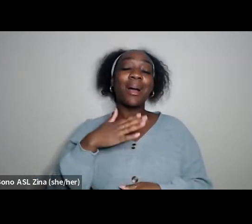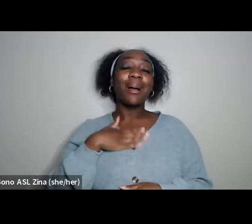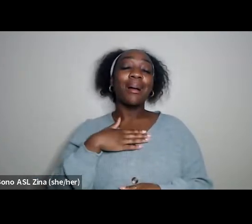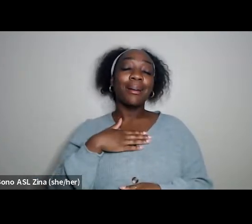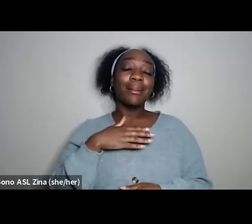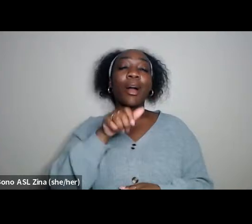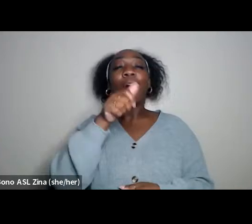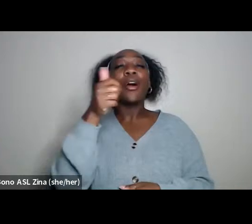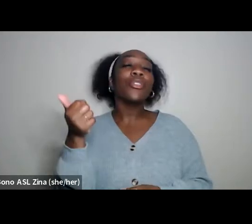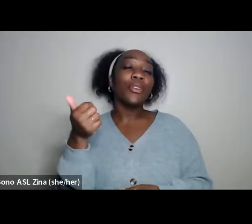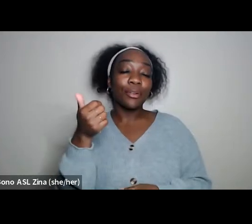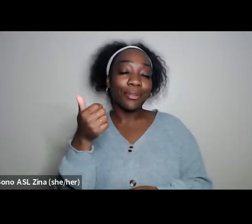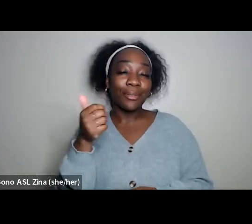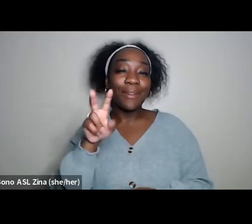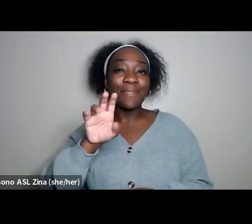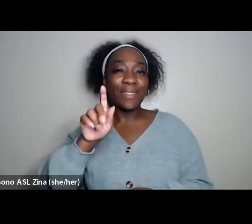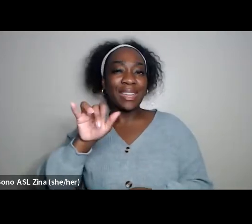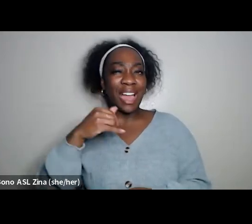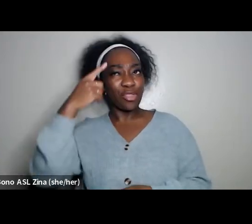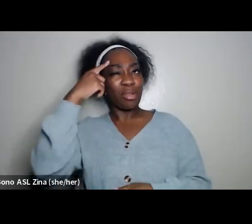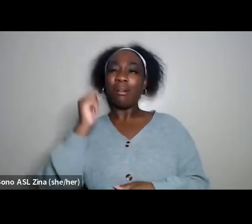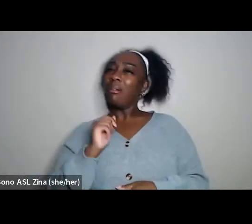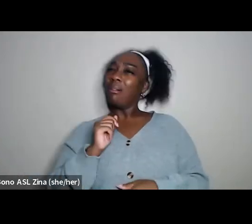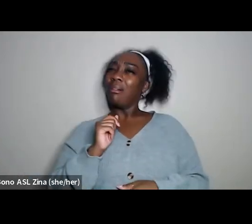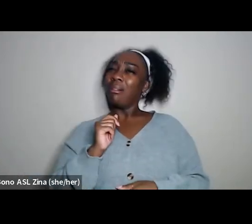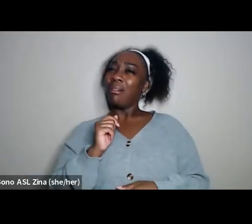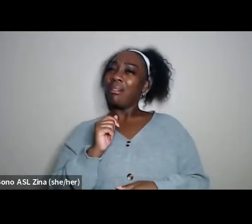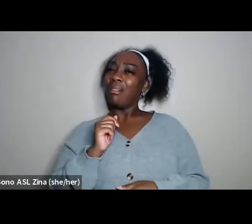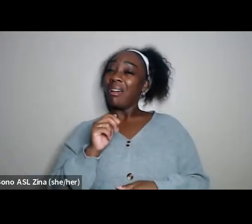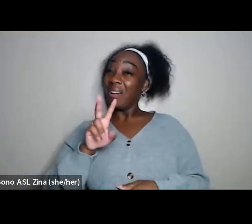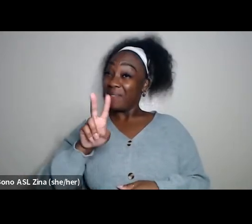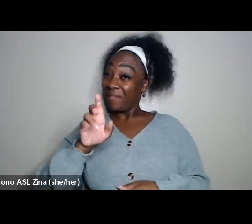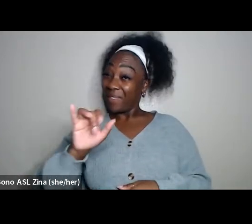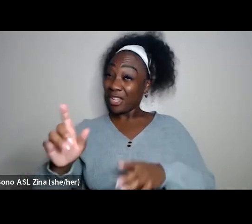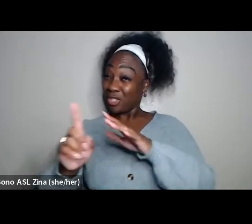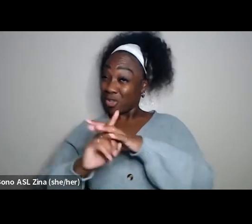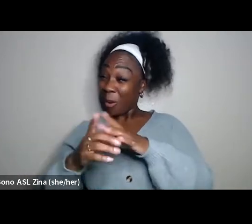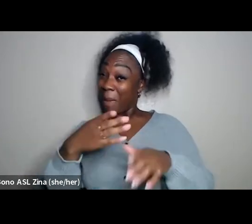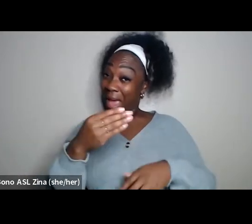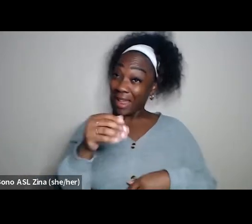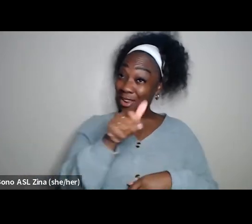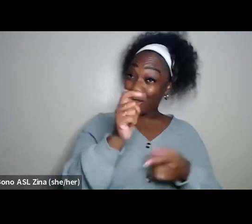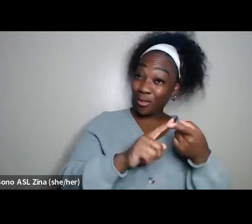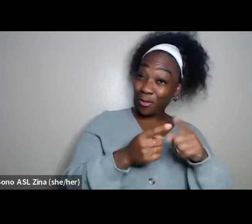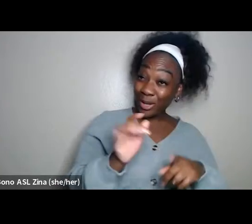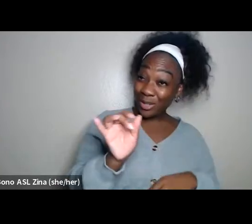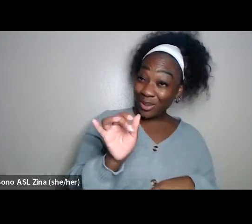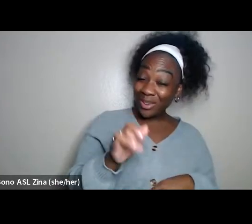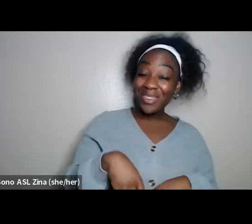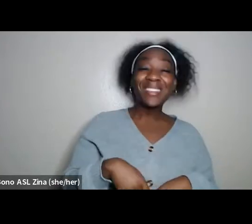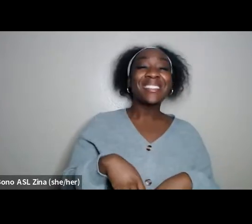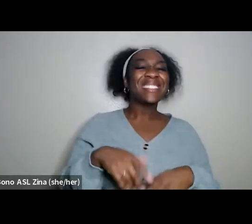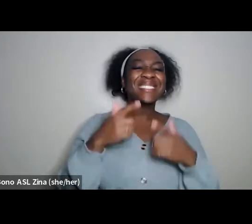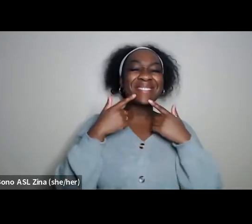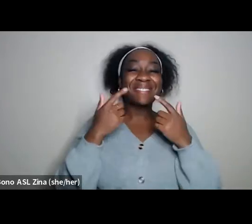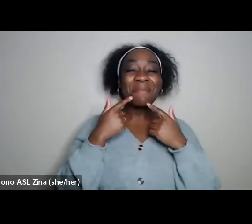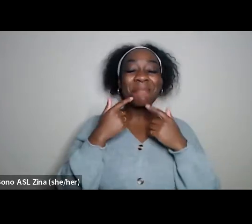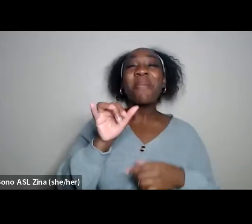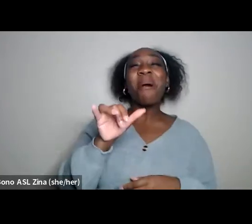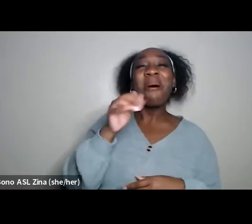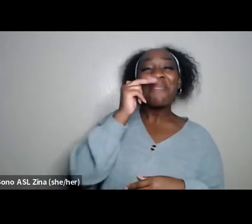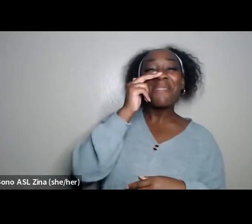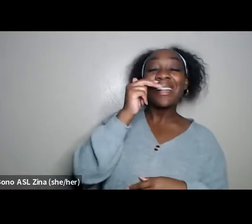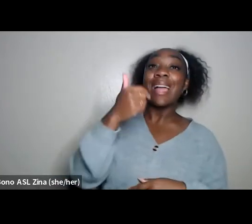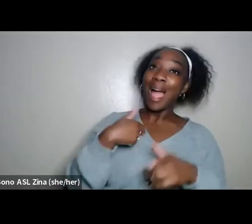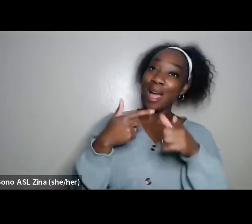another Vicky. And I was like, wait, did Vicky hop on and now the whole crew is on? But it's That's so funny though, because I